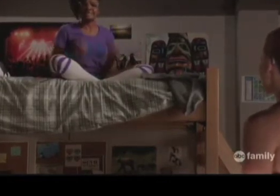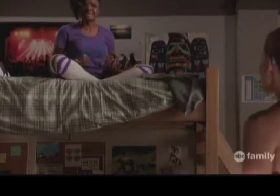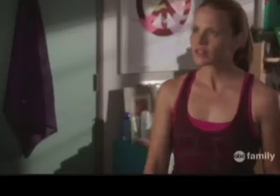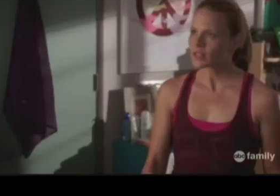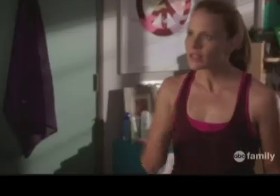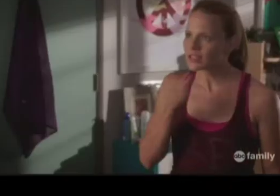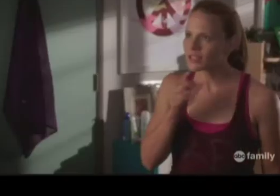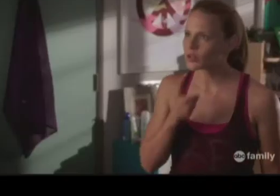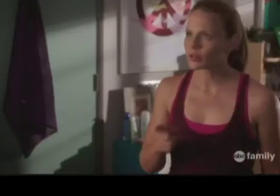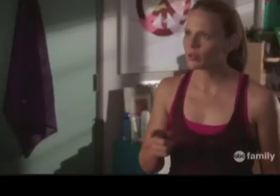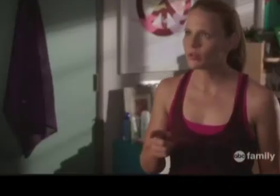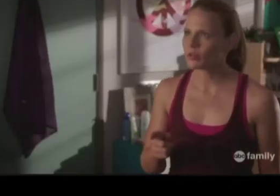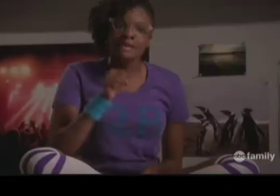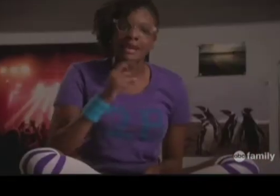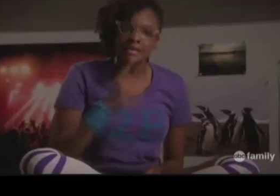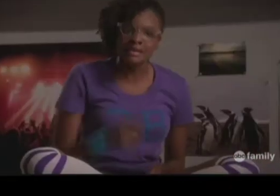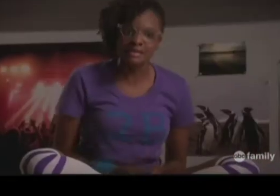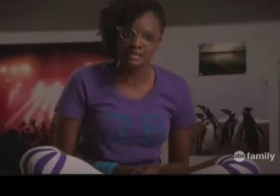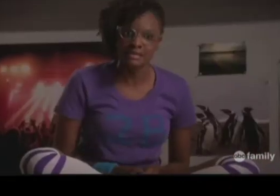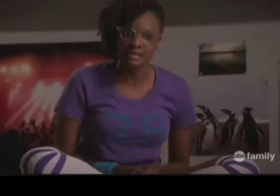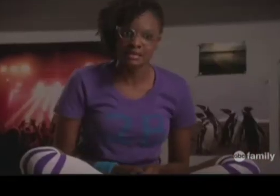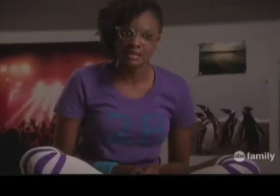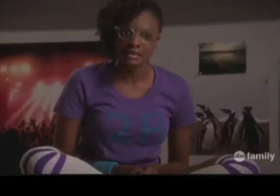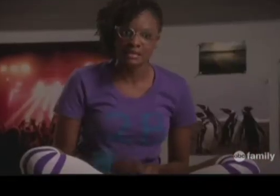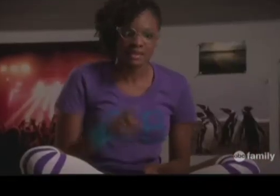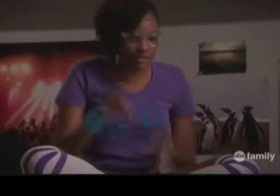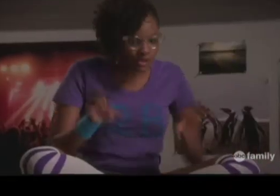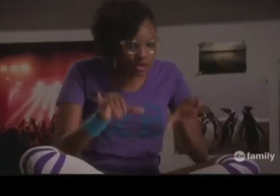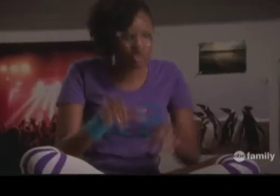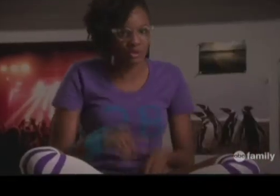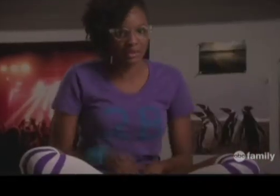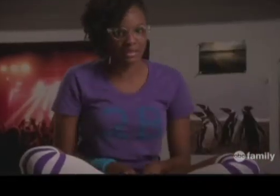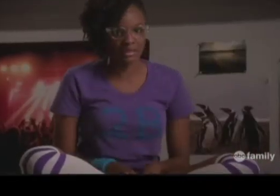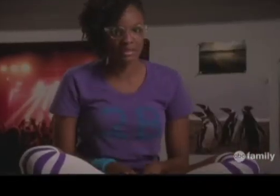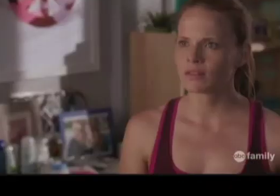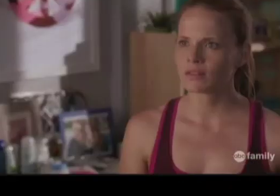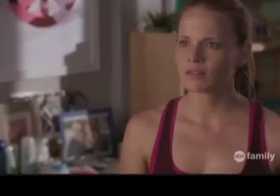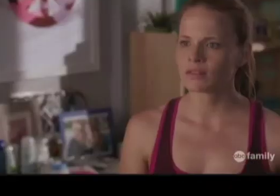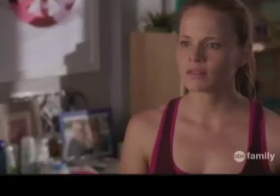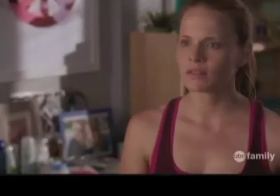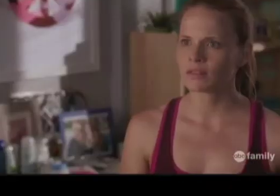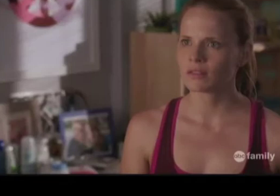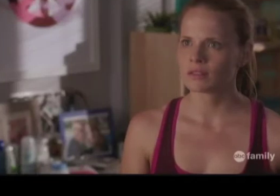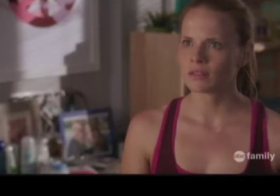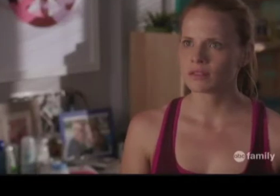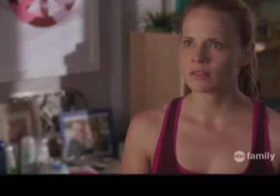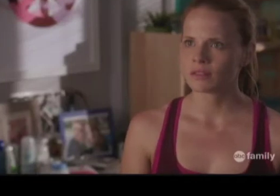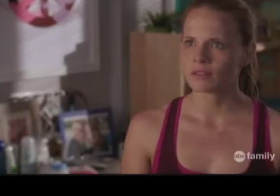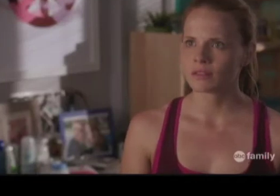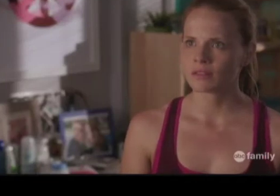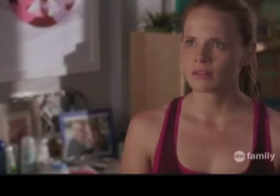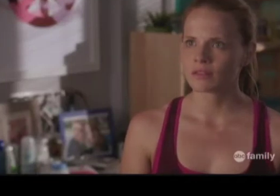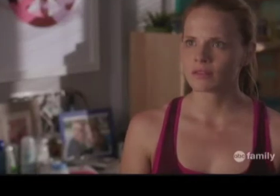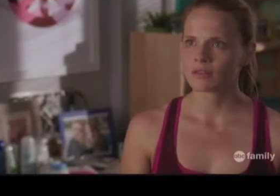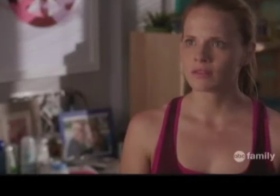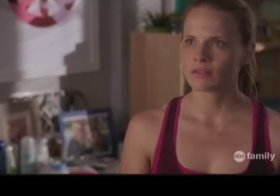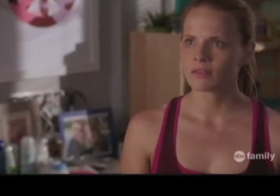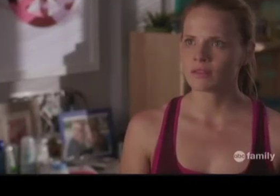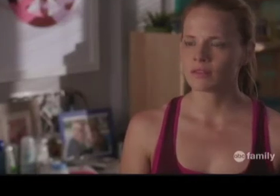exist. That's not true. Yeah, it is. Even you do it. When I tried to volunteer for the tug of